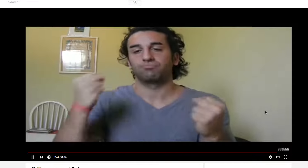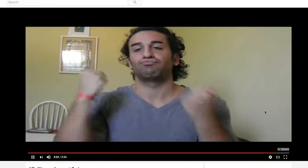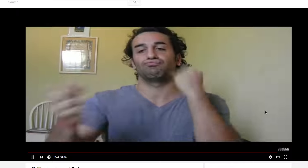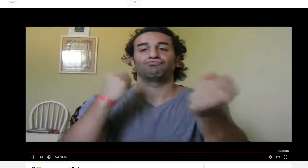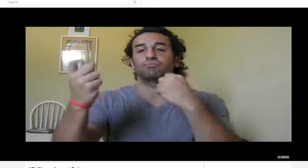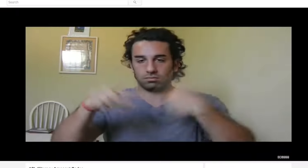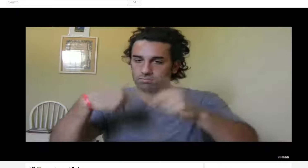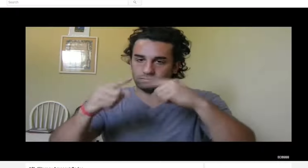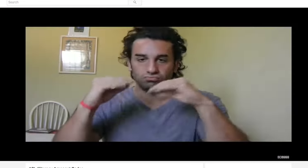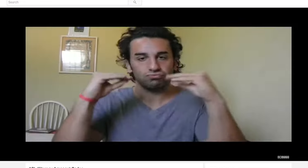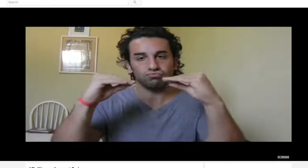Mm-hmm.